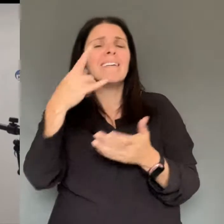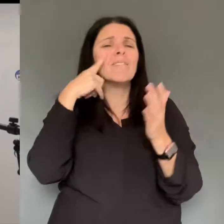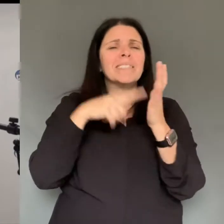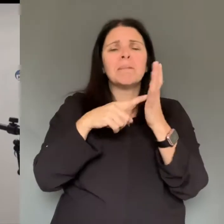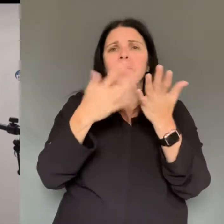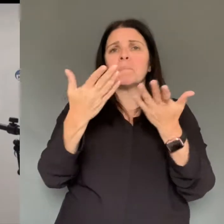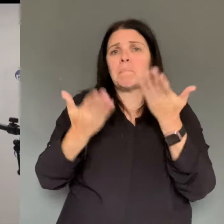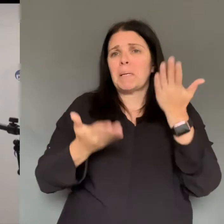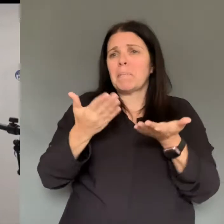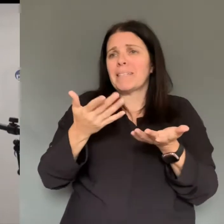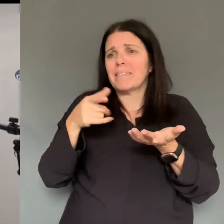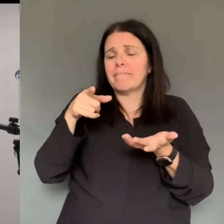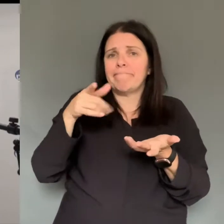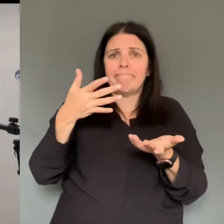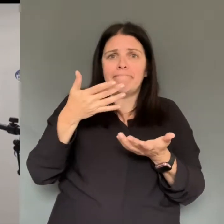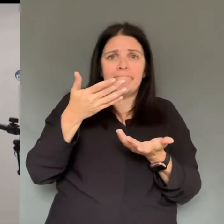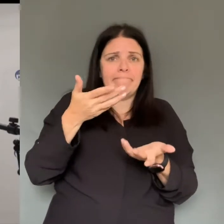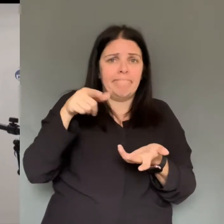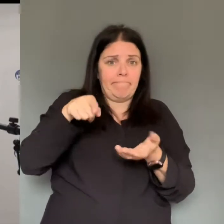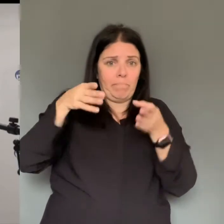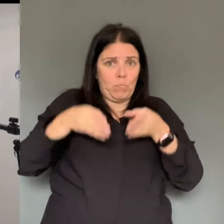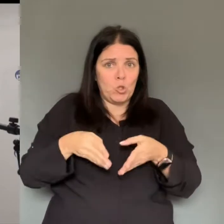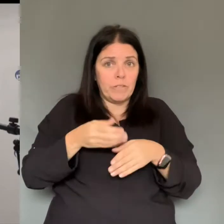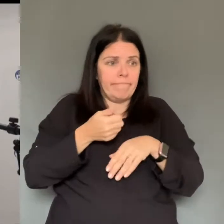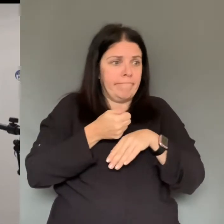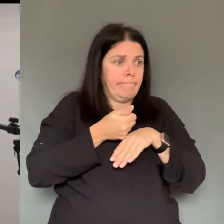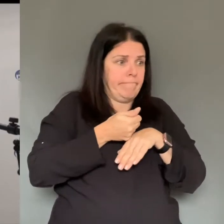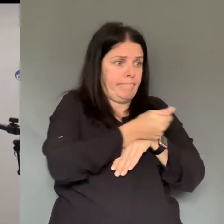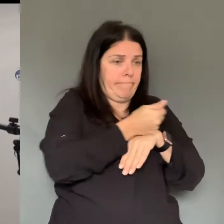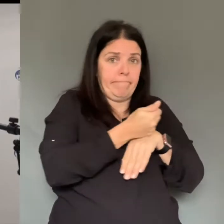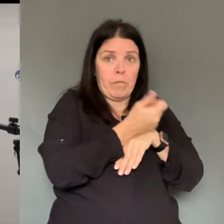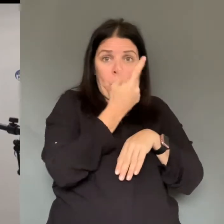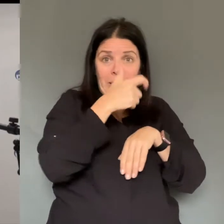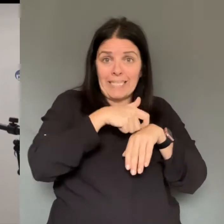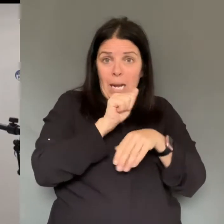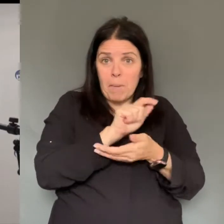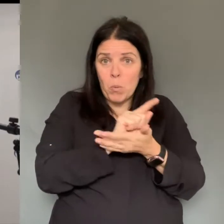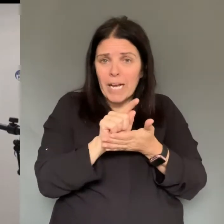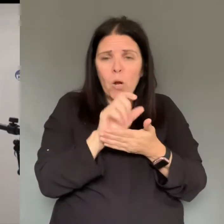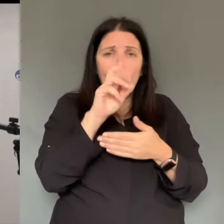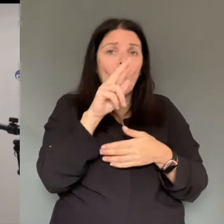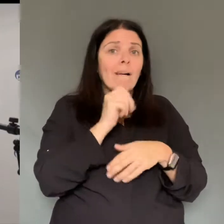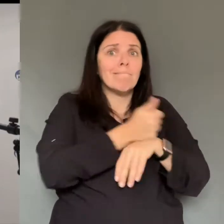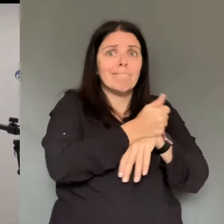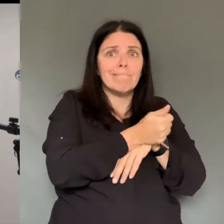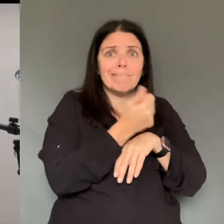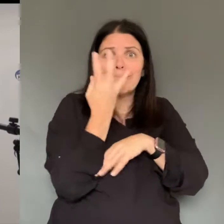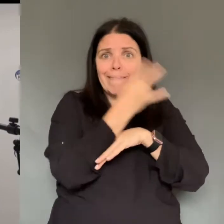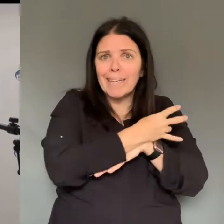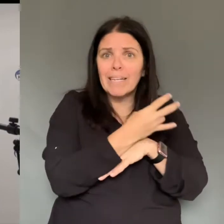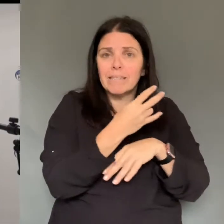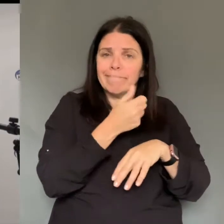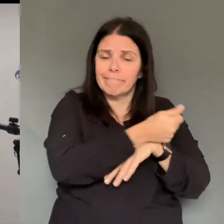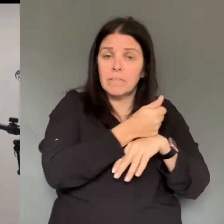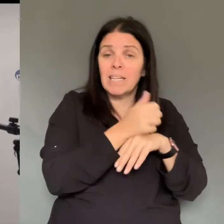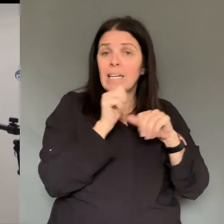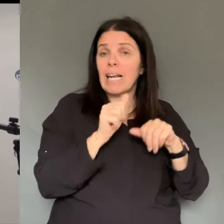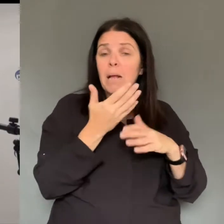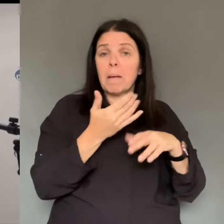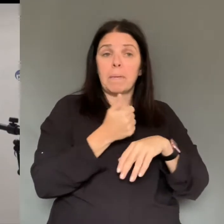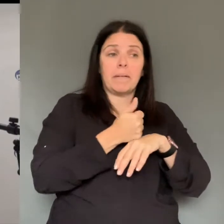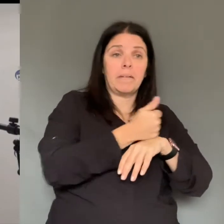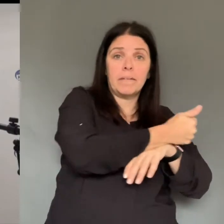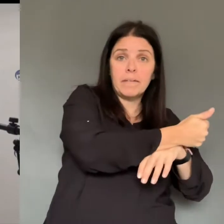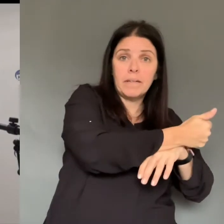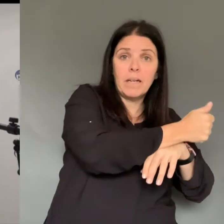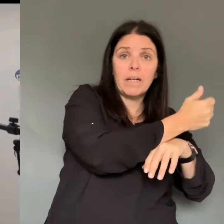just isolating themselves. They're not going outside. So I think these are some of the ways that we can look at. every business is now adapting